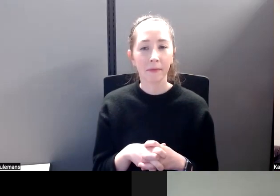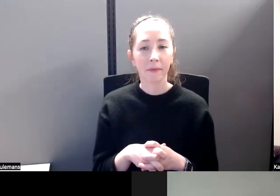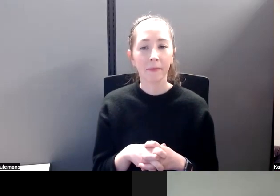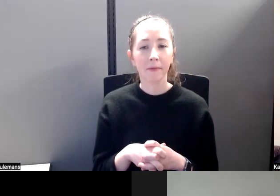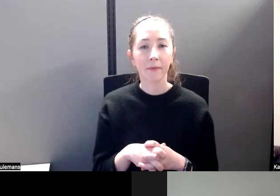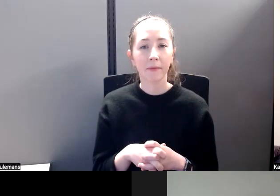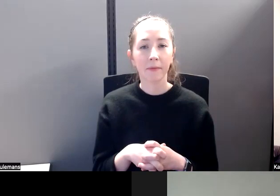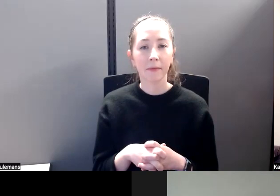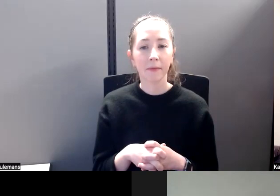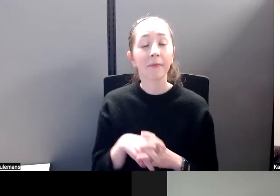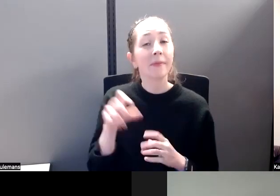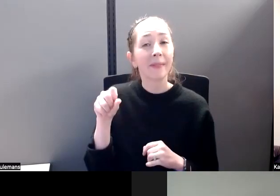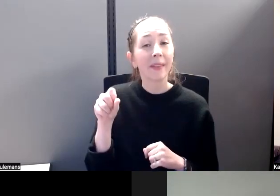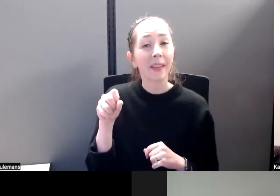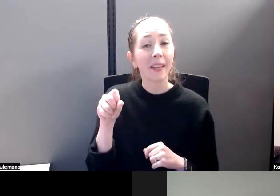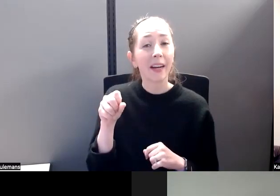for him.